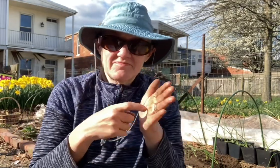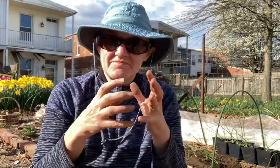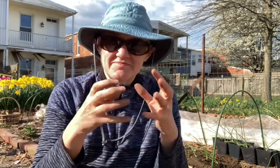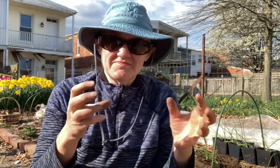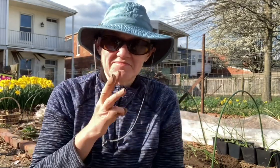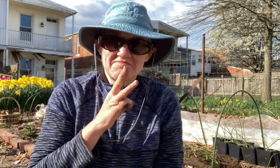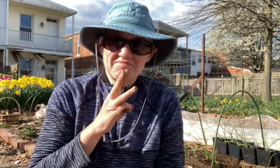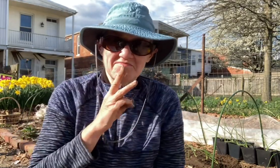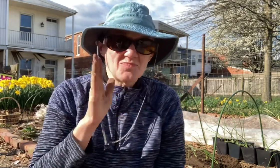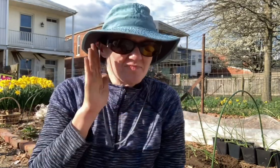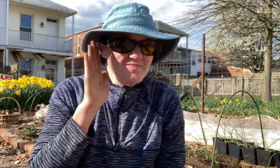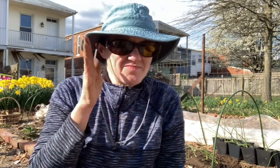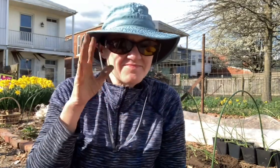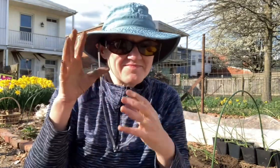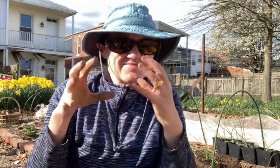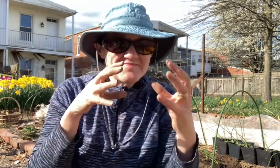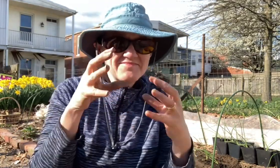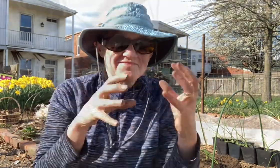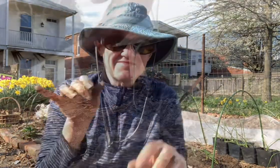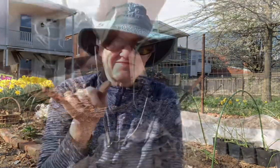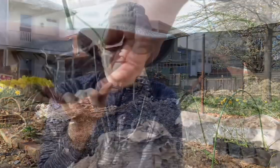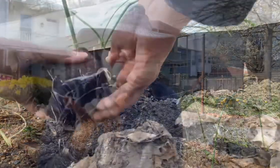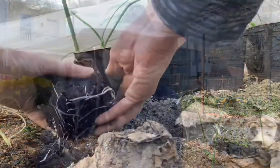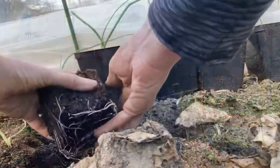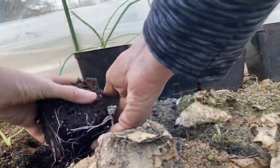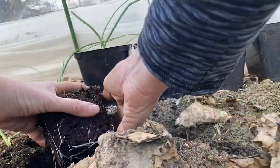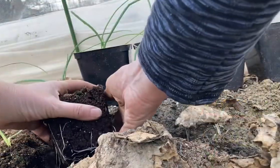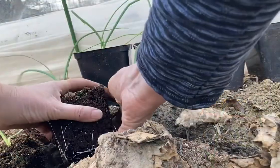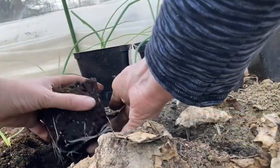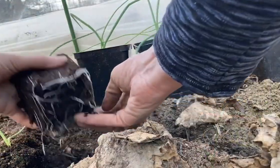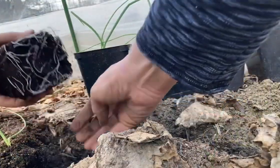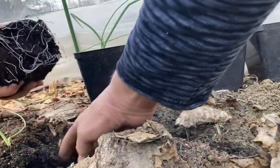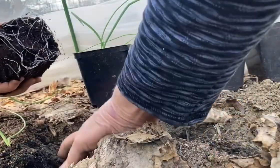I have to water much this week. It's going to be cloudy too.